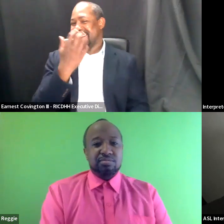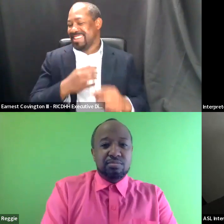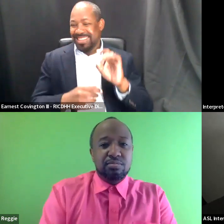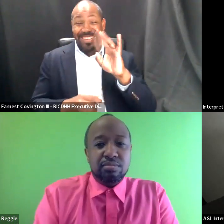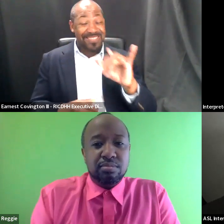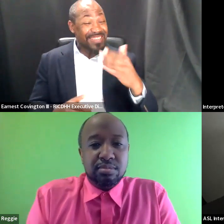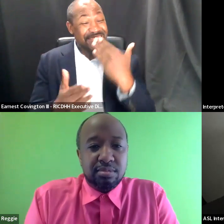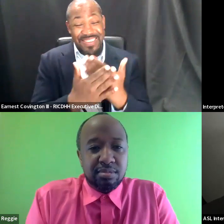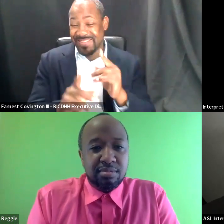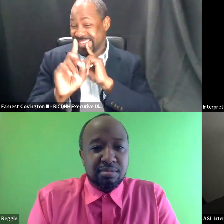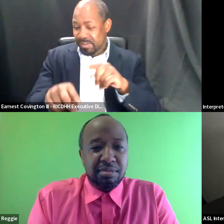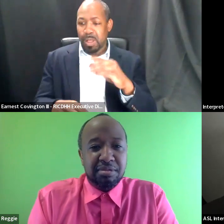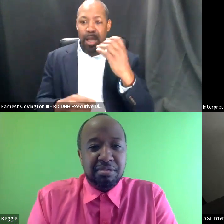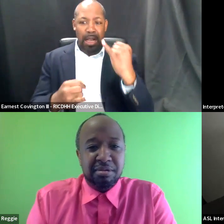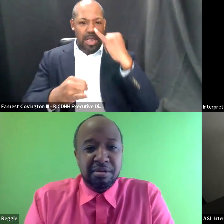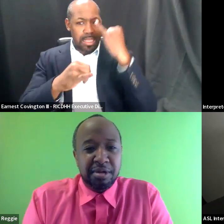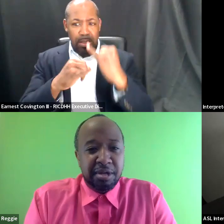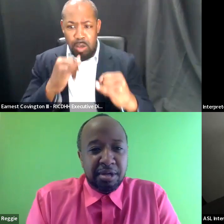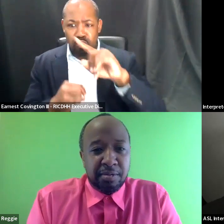they connect with that message right away.